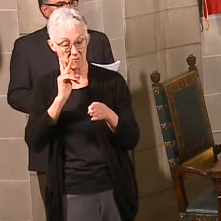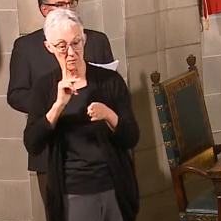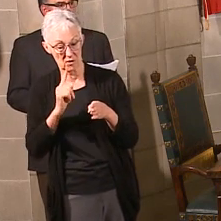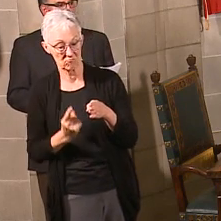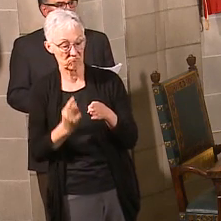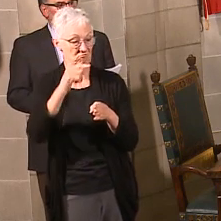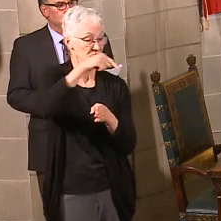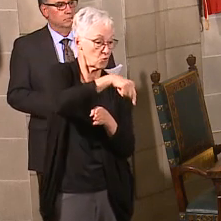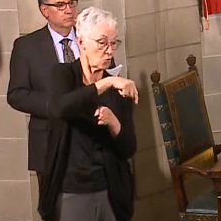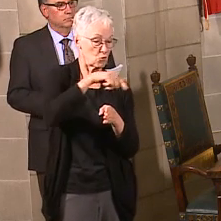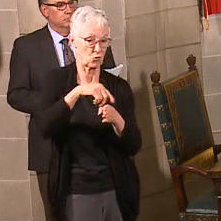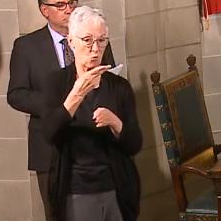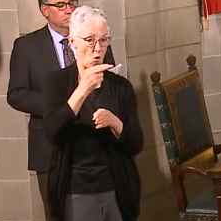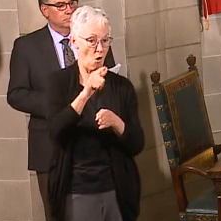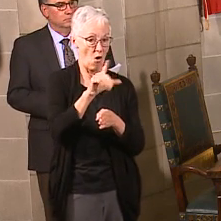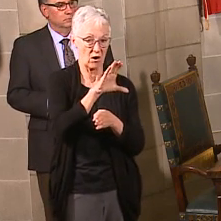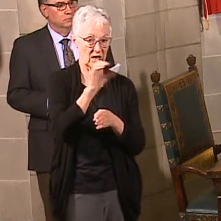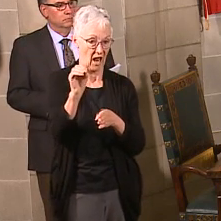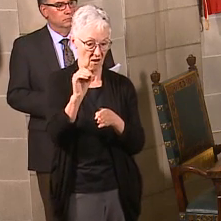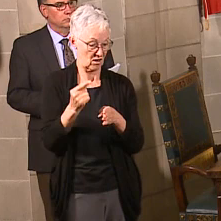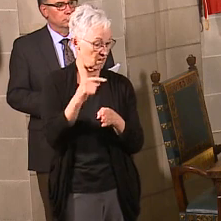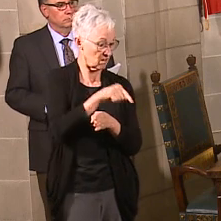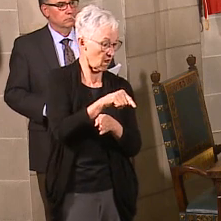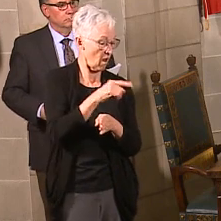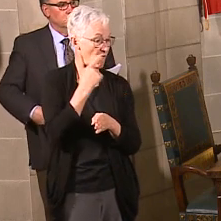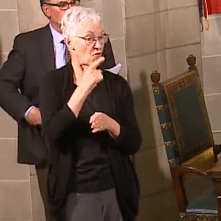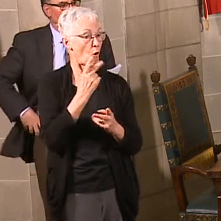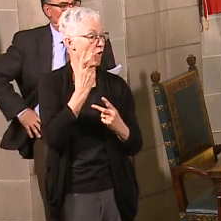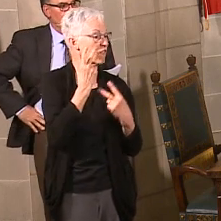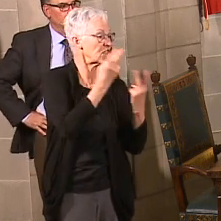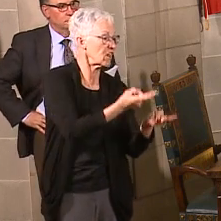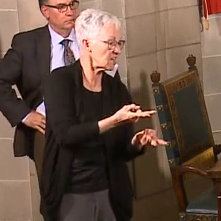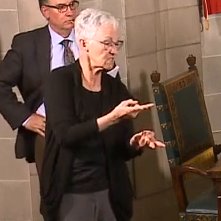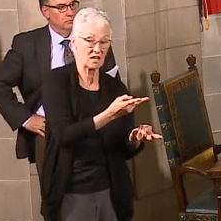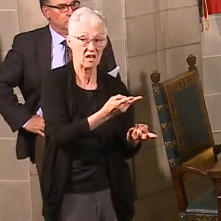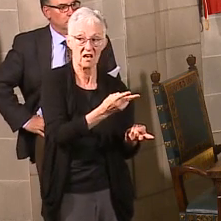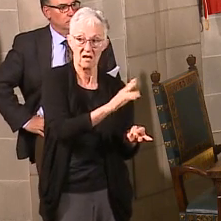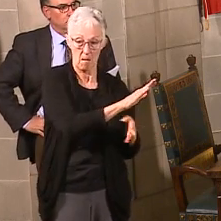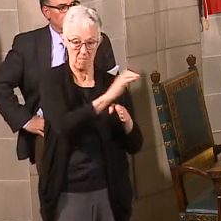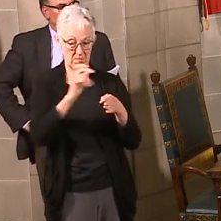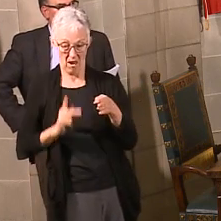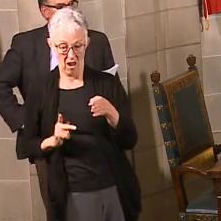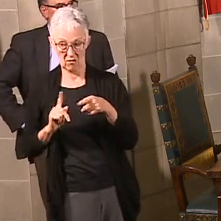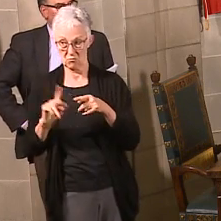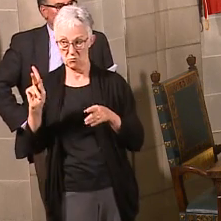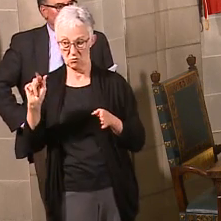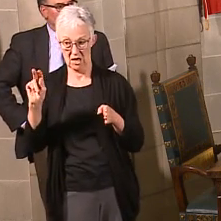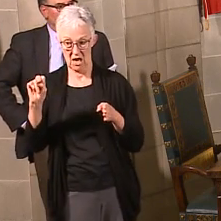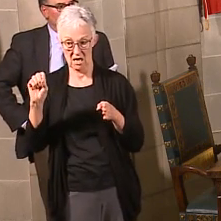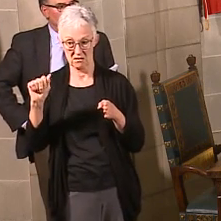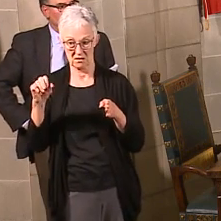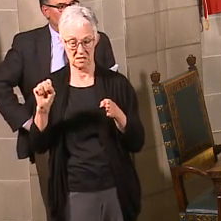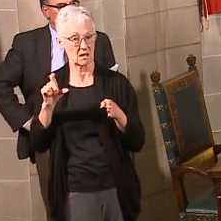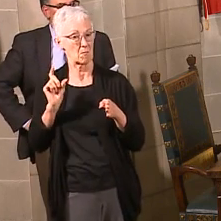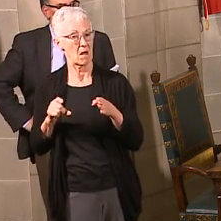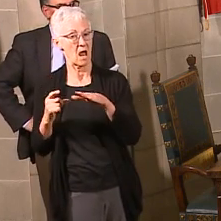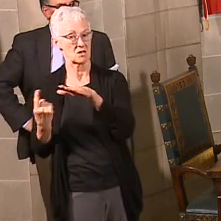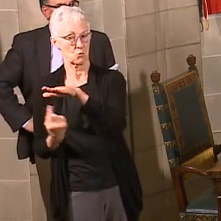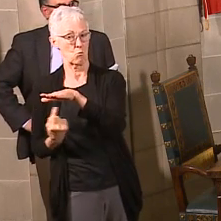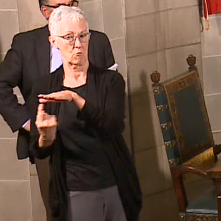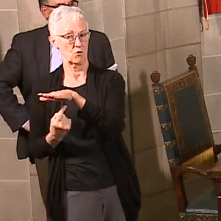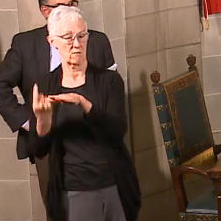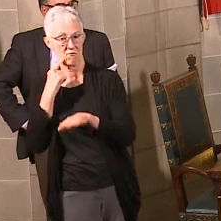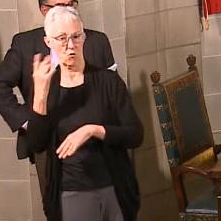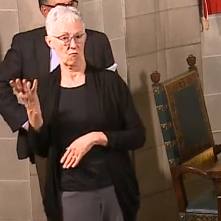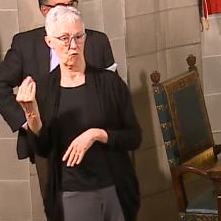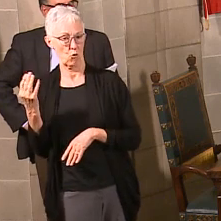for something other than essential or work or medical appointments, they must quarantine for 14 days upon their return. What does Governor Ricketts think of the move by a county